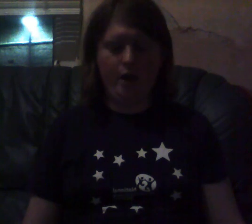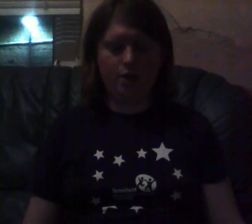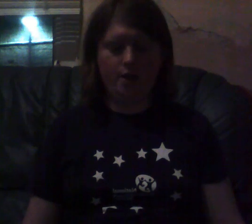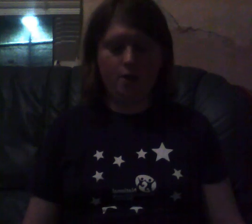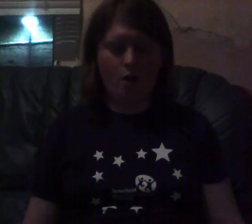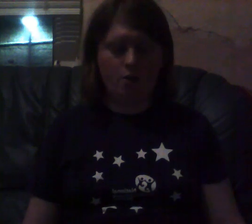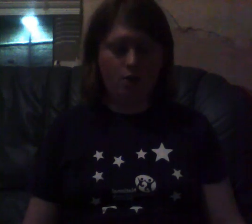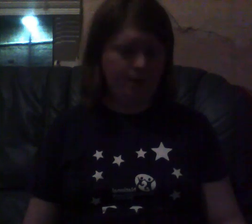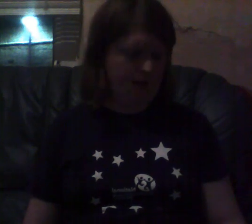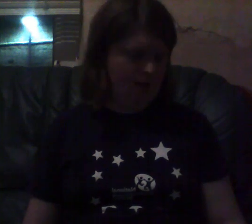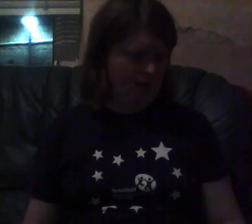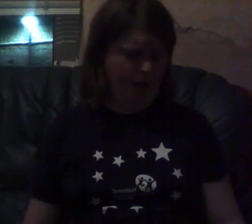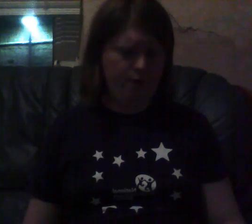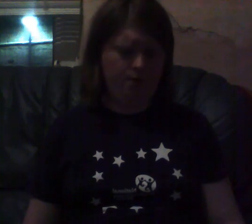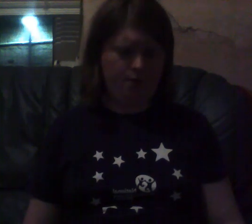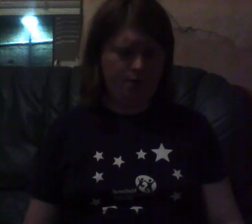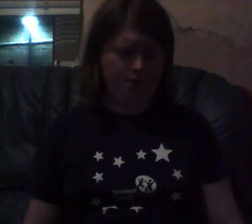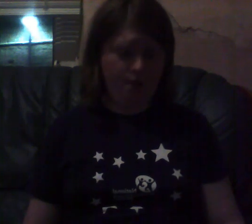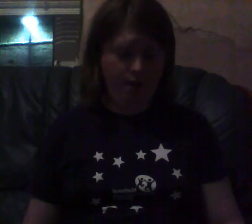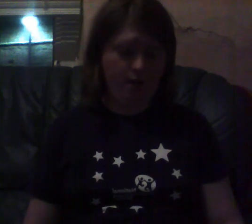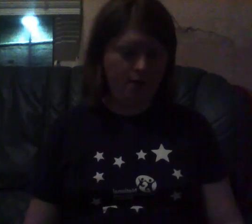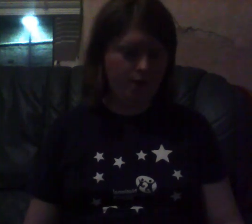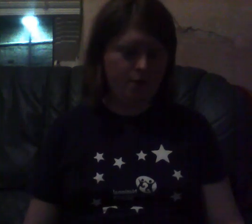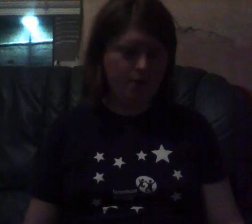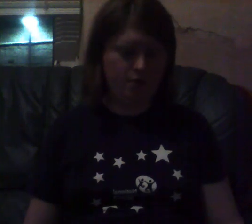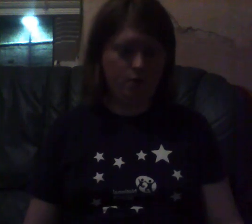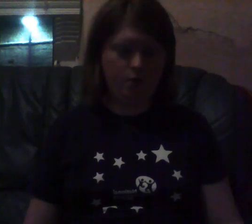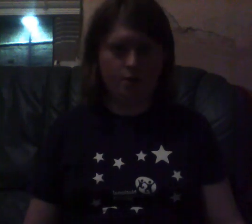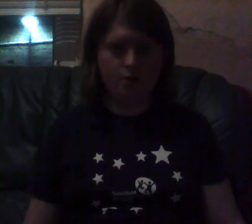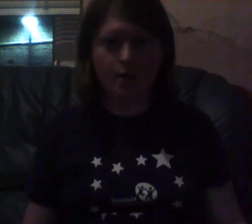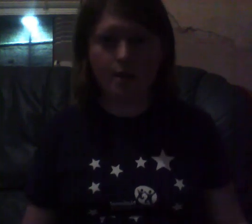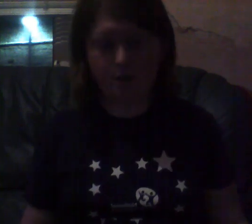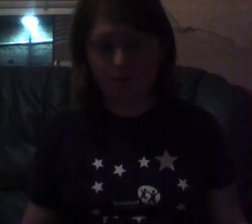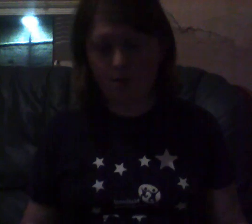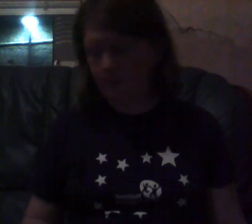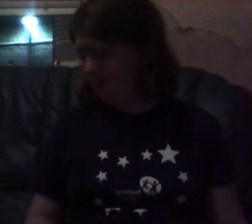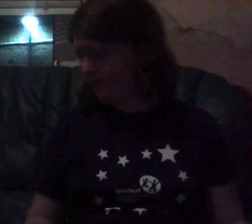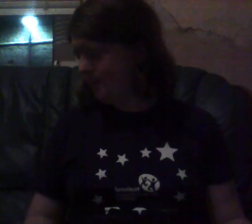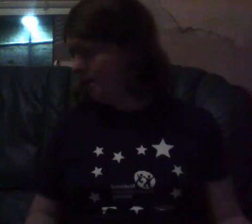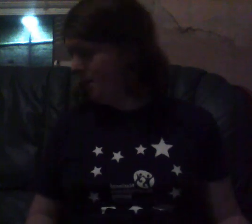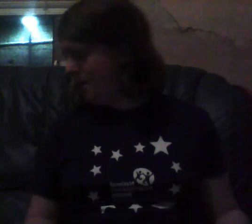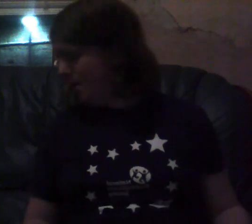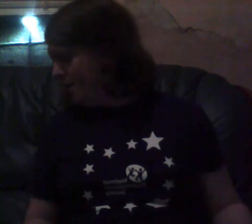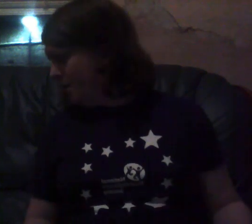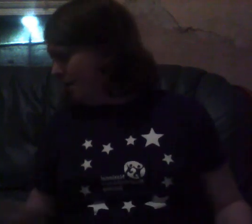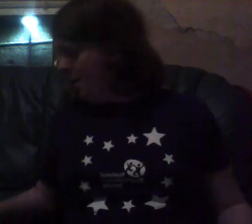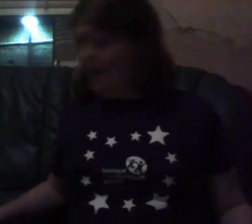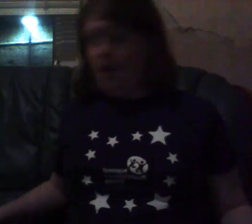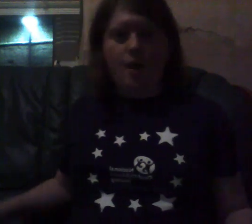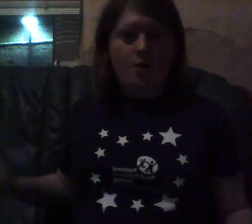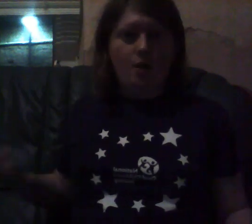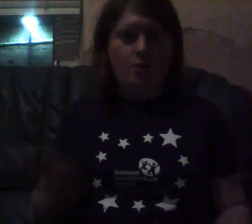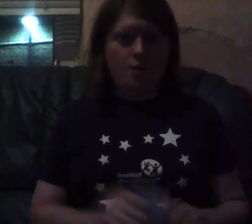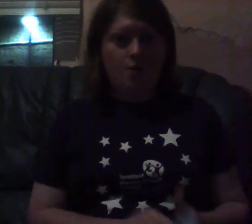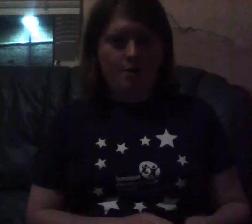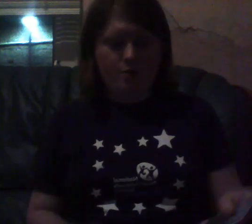at his watch. I have some serious unfinished business to attend to, he exclaimed. And there you go, 2 chapters for the price